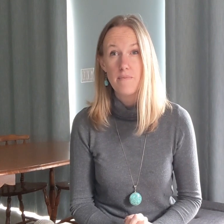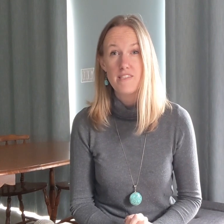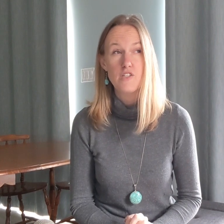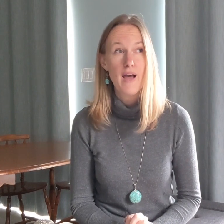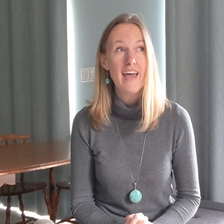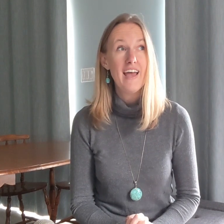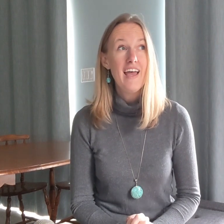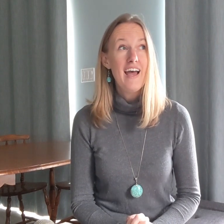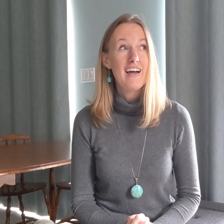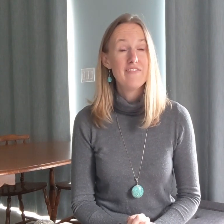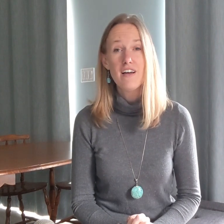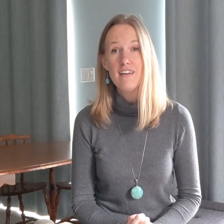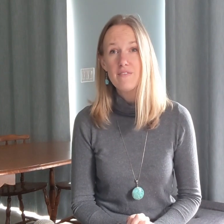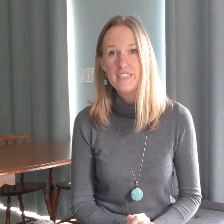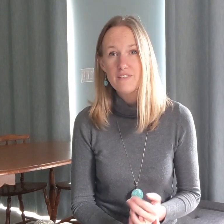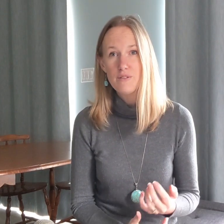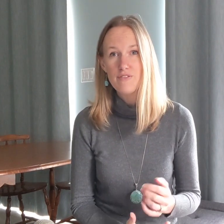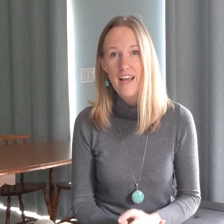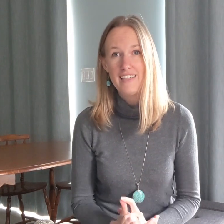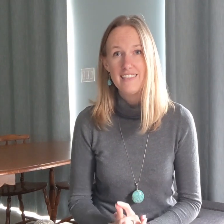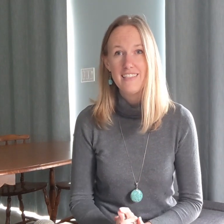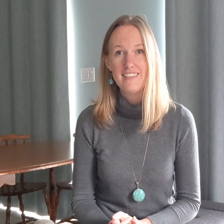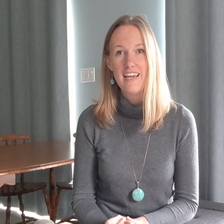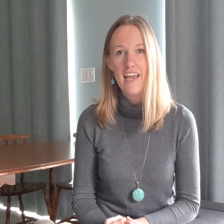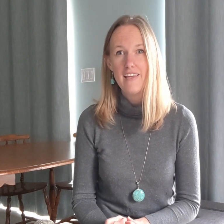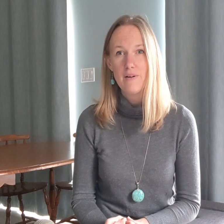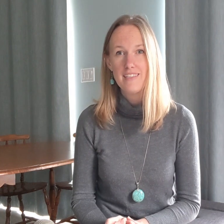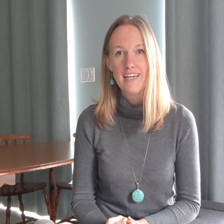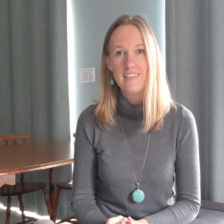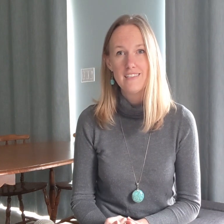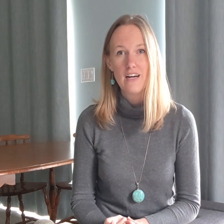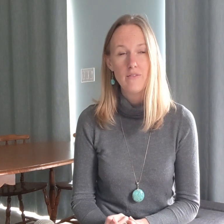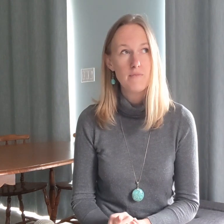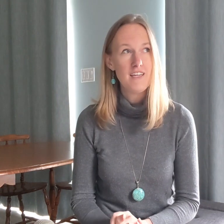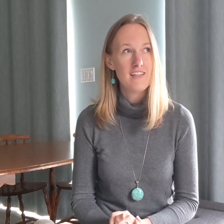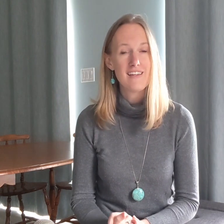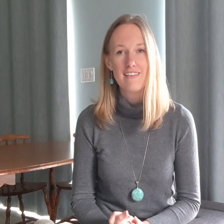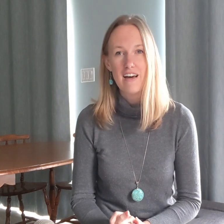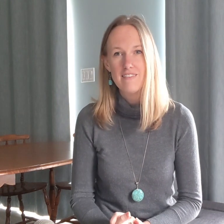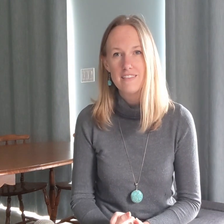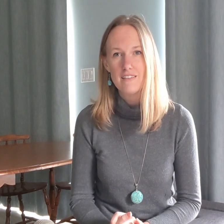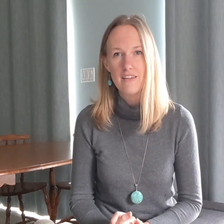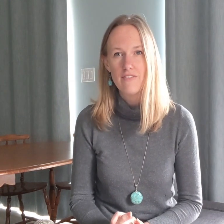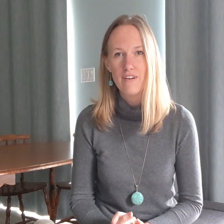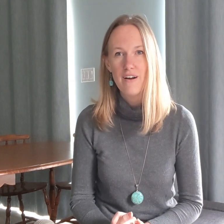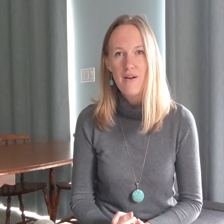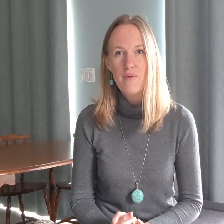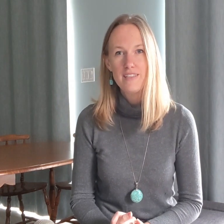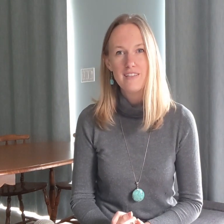up as a duet. If not reach out to a friend and say hey you want to sign this song with me. I think a lot of us are looking for ways to